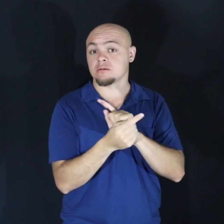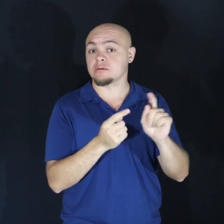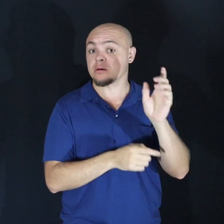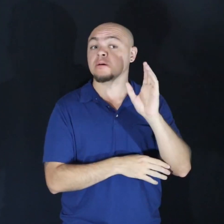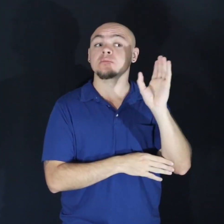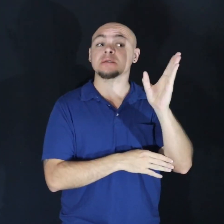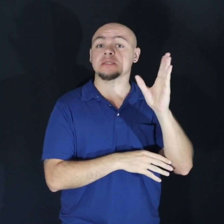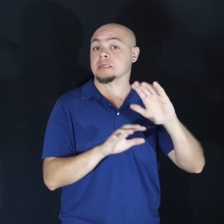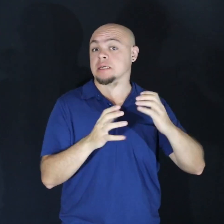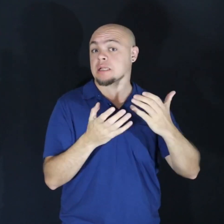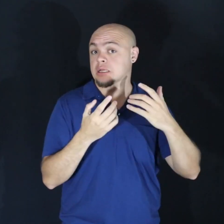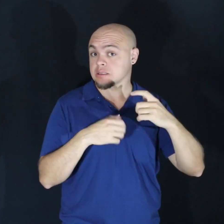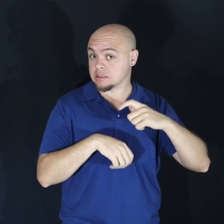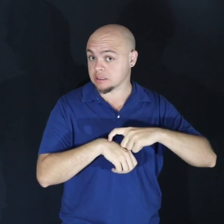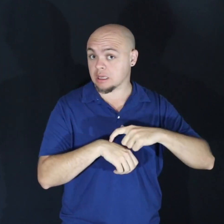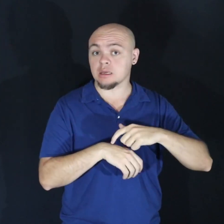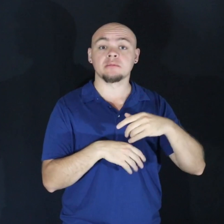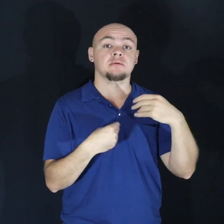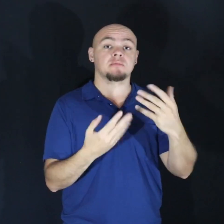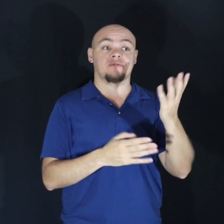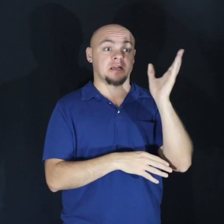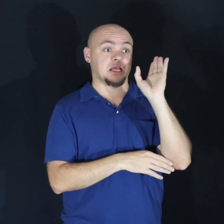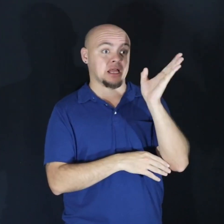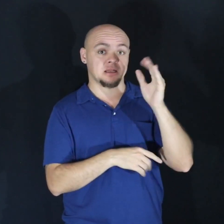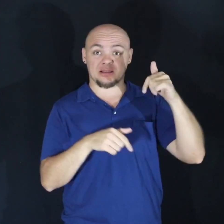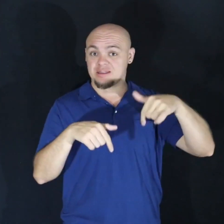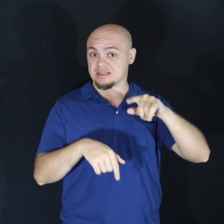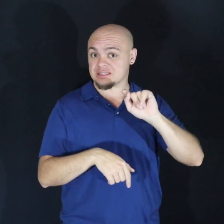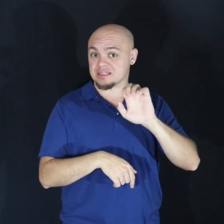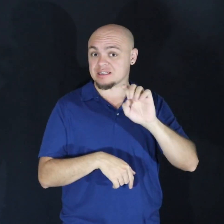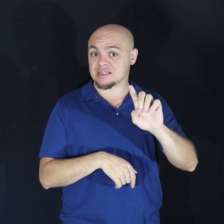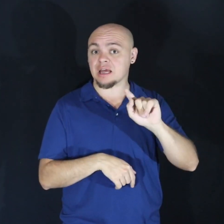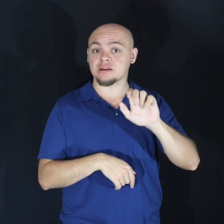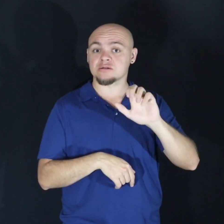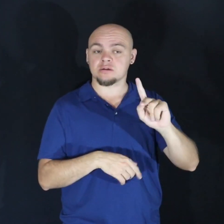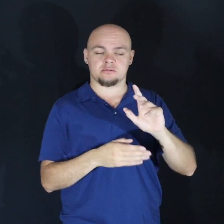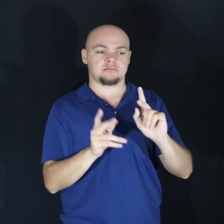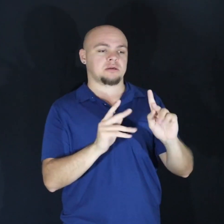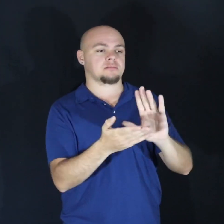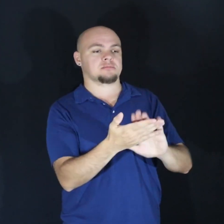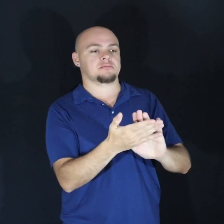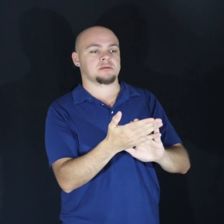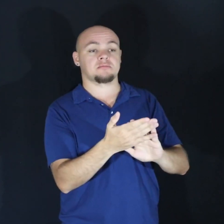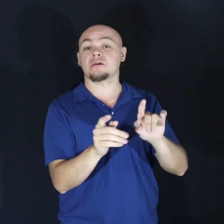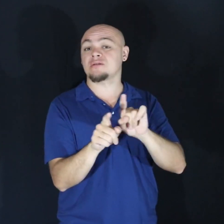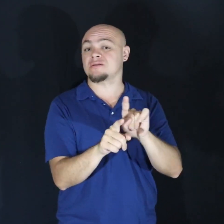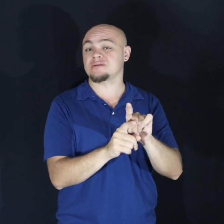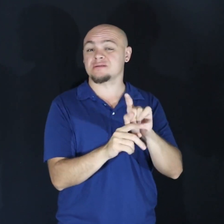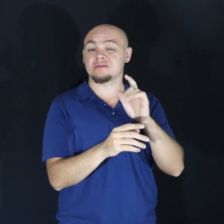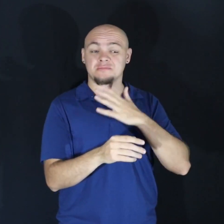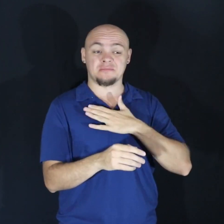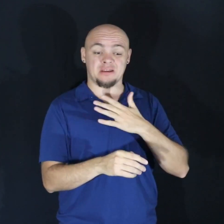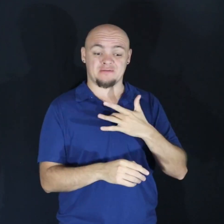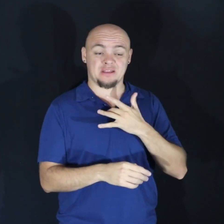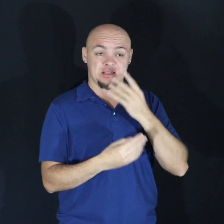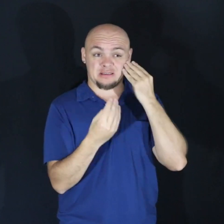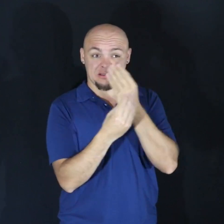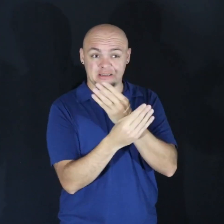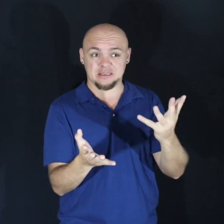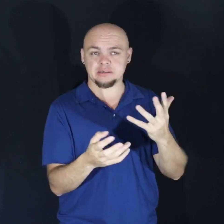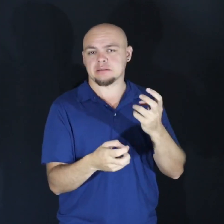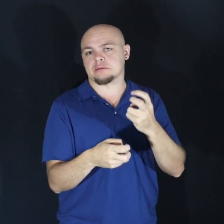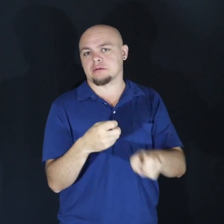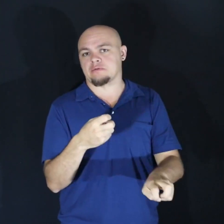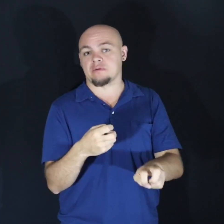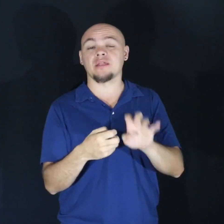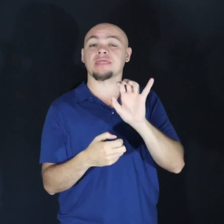in class, giving a TED Talk, but complimenting people, but most of all, telling people about my feelings. But that's